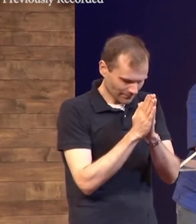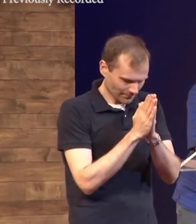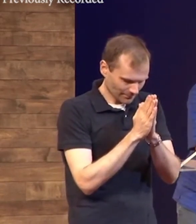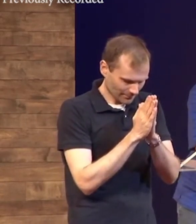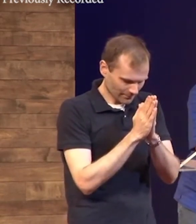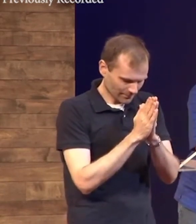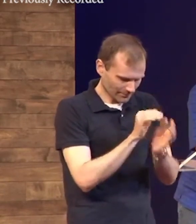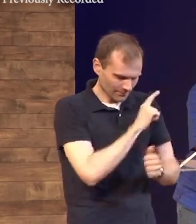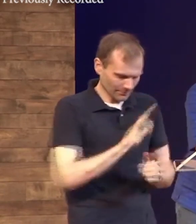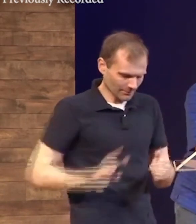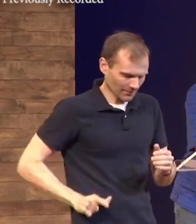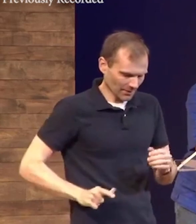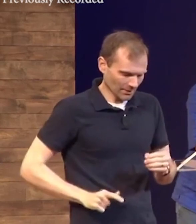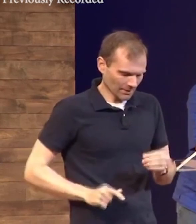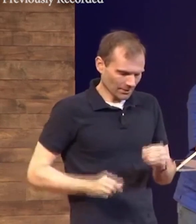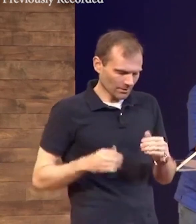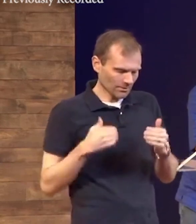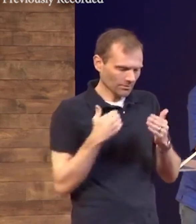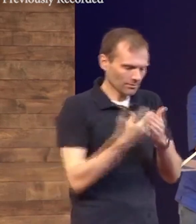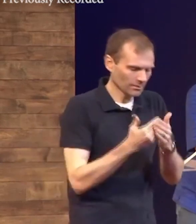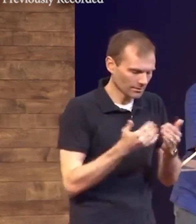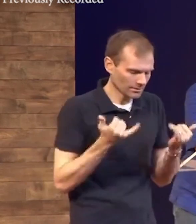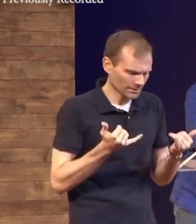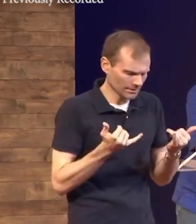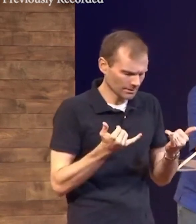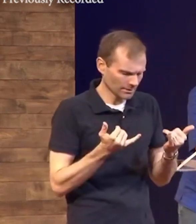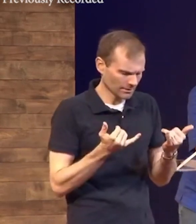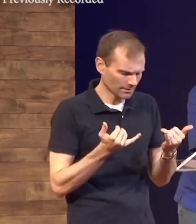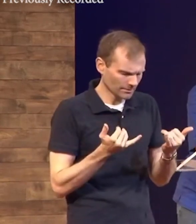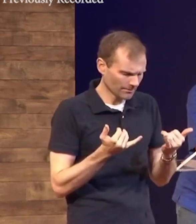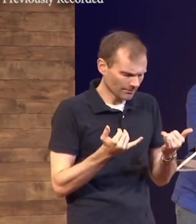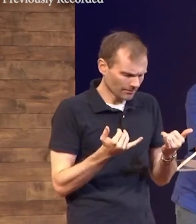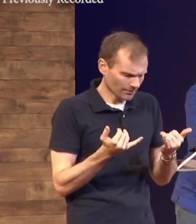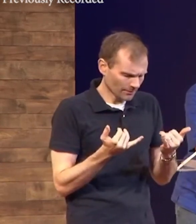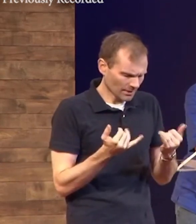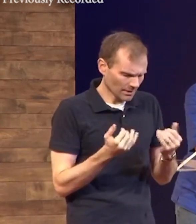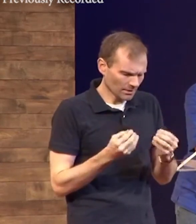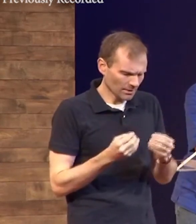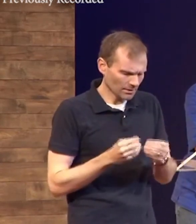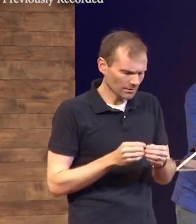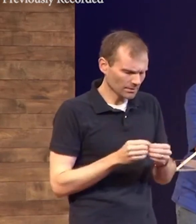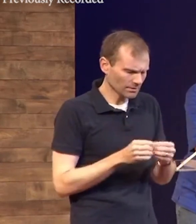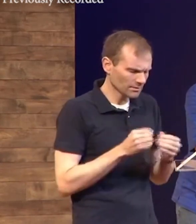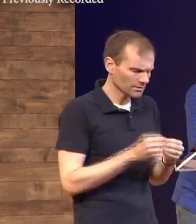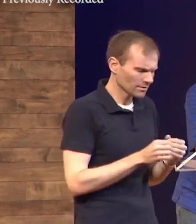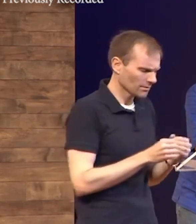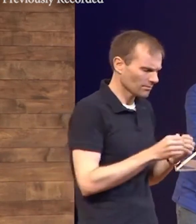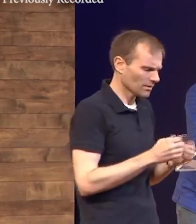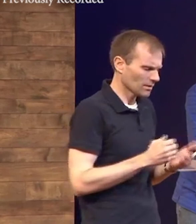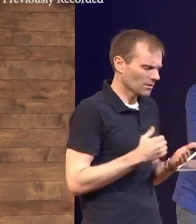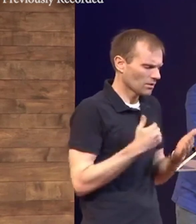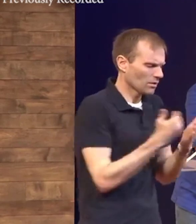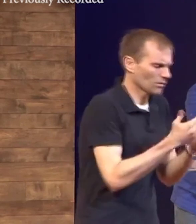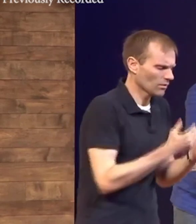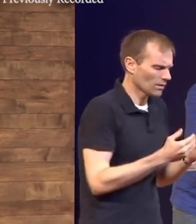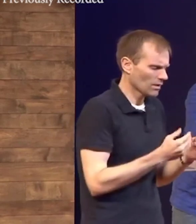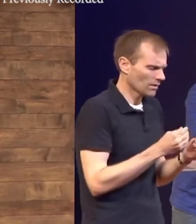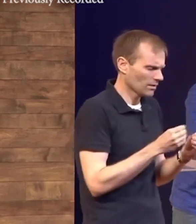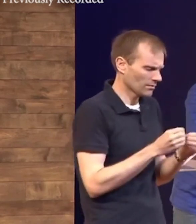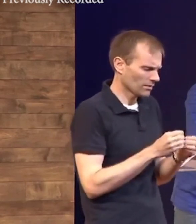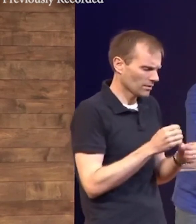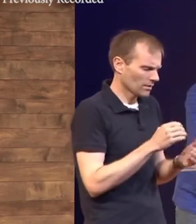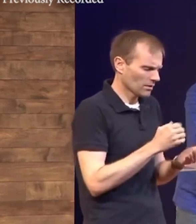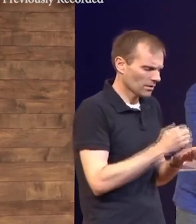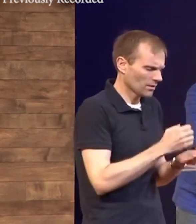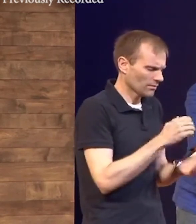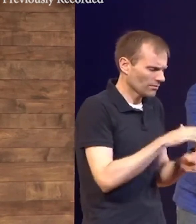Lord, as we come to you to this day, some of us with cups empty, some of us hopefully with cups full, we